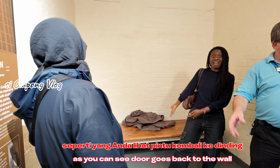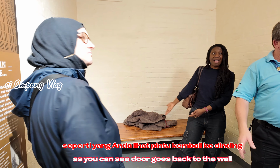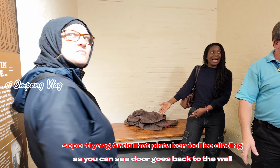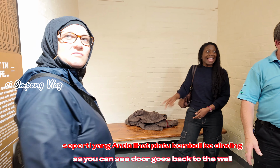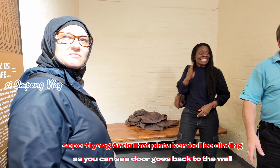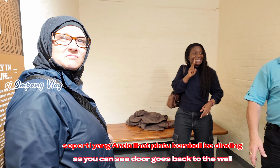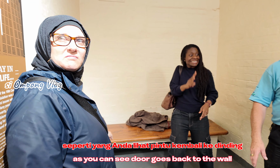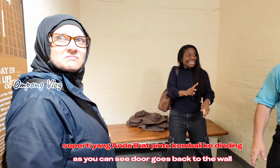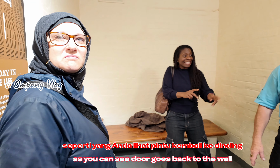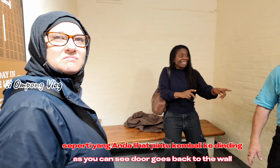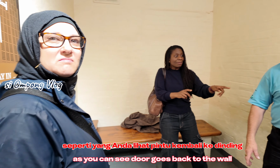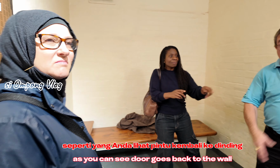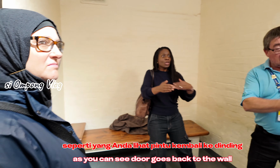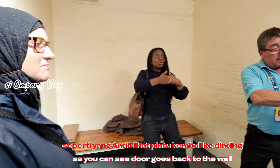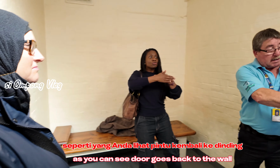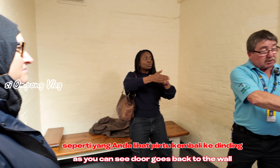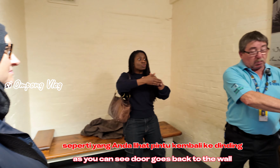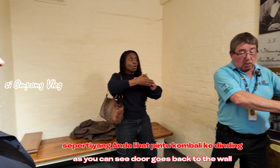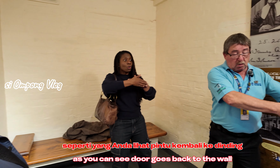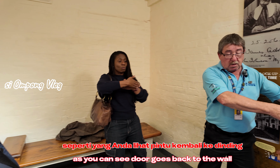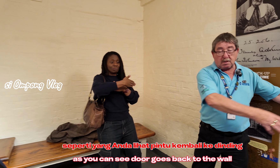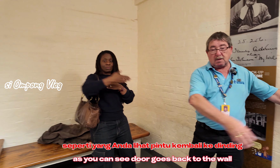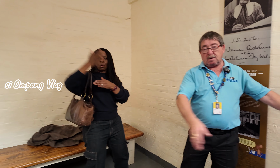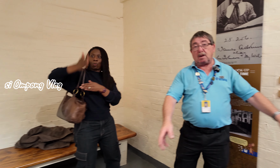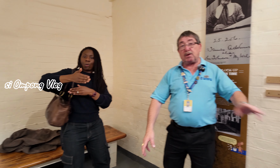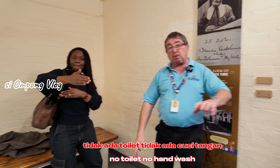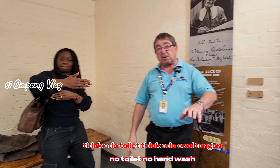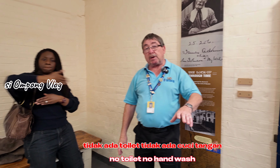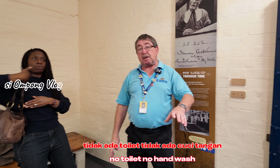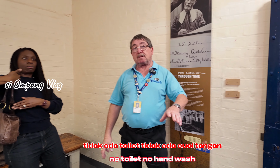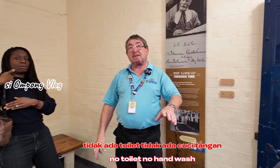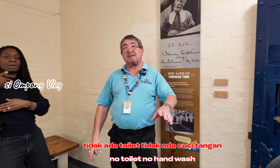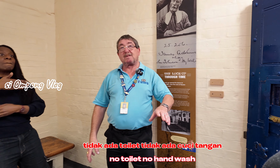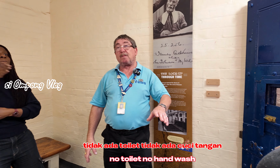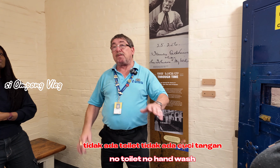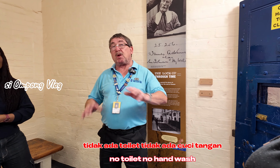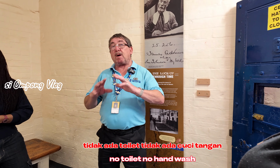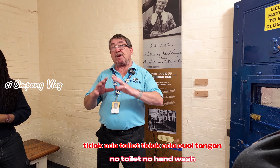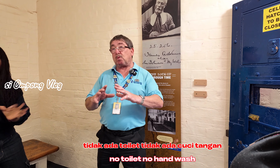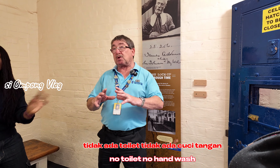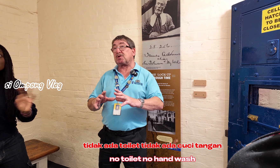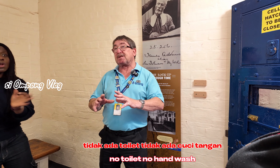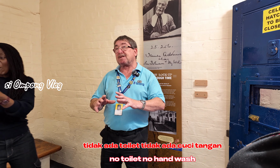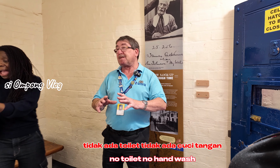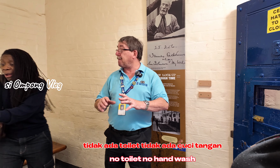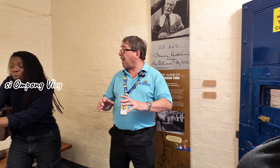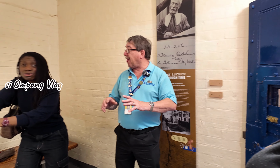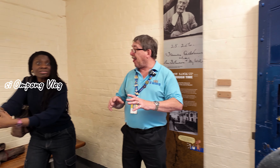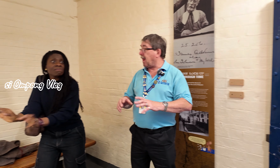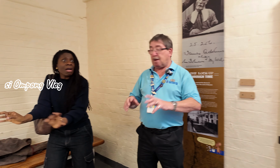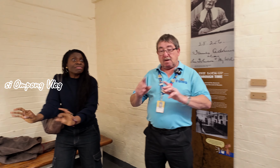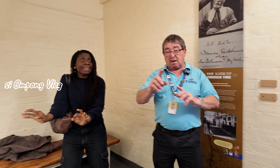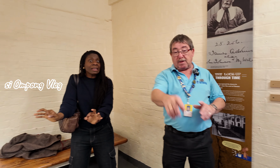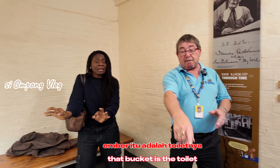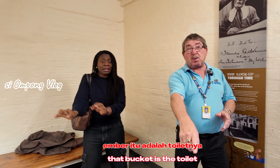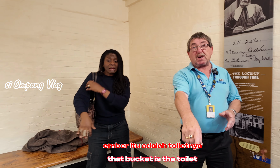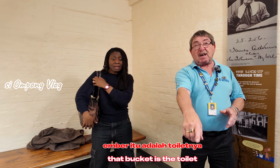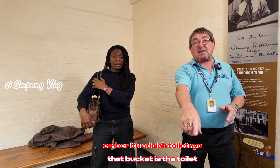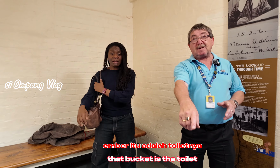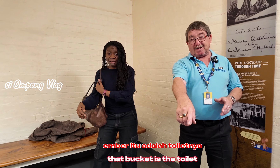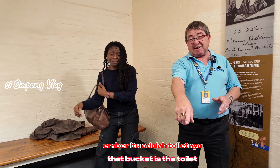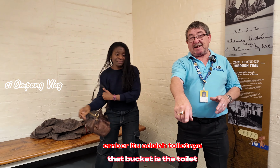As you can see, door goes back to the wall, no toilet, no hand wash.